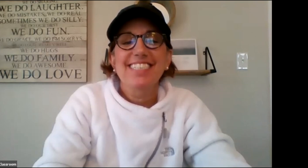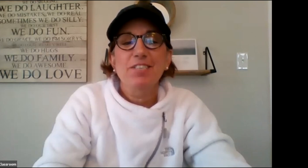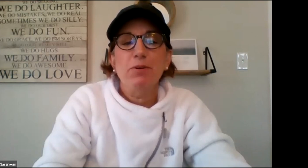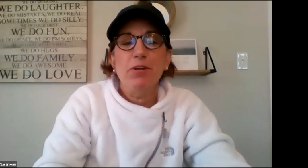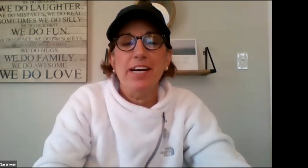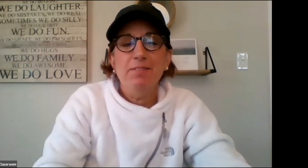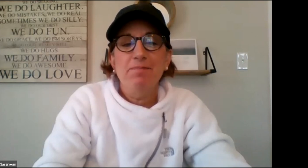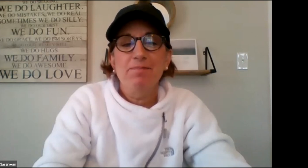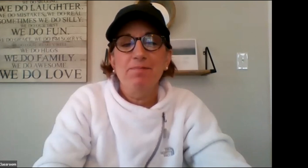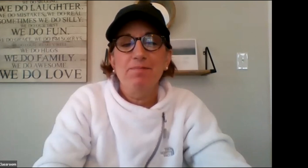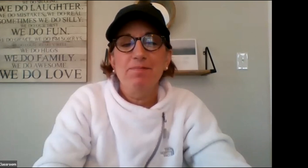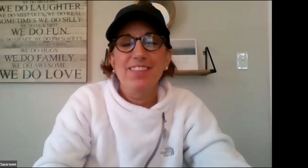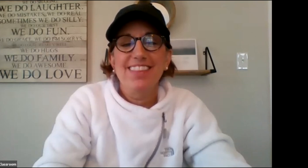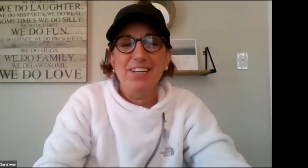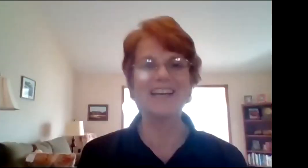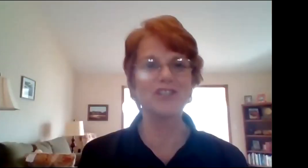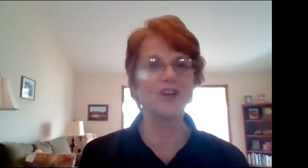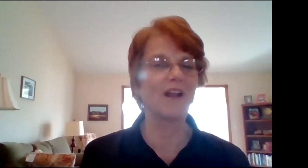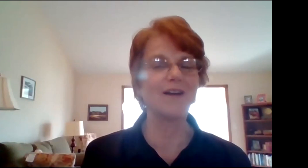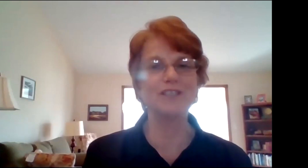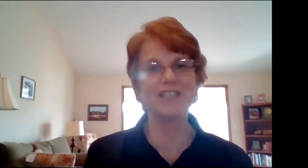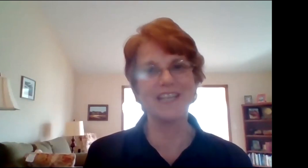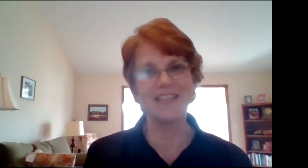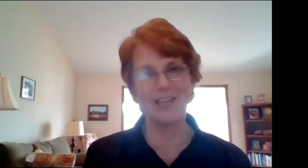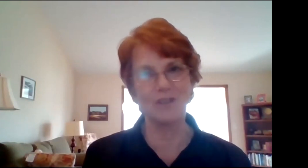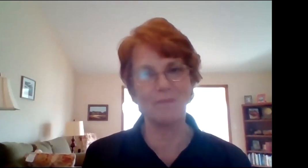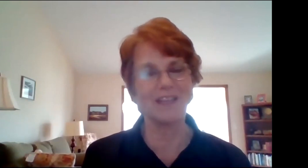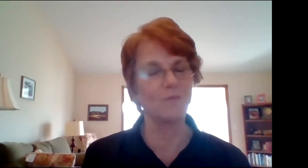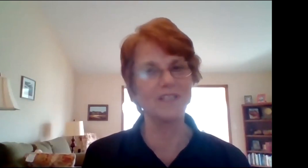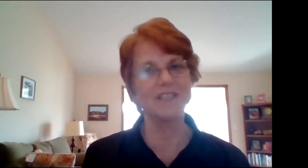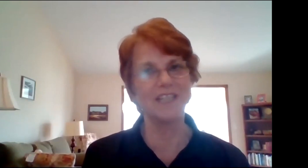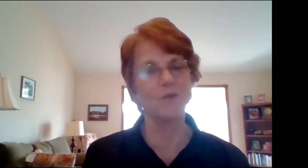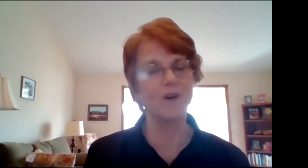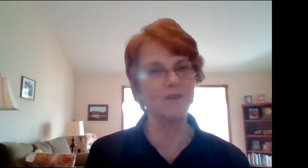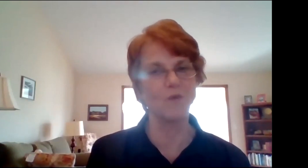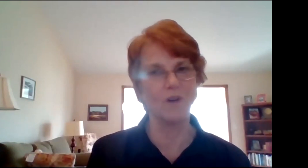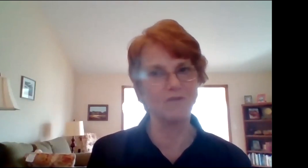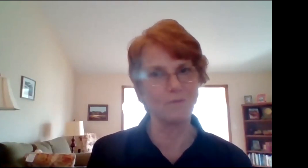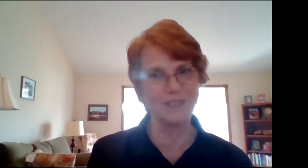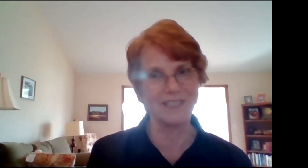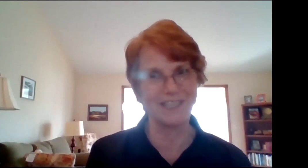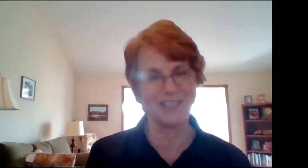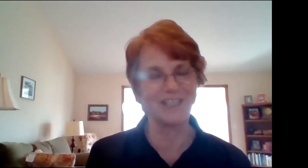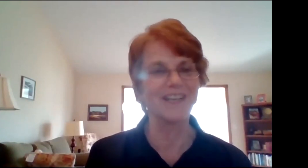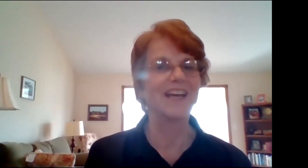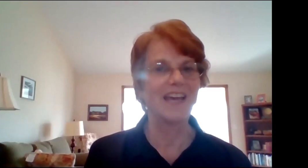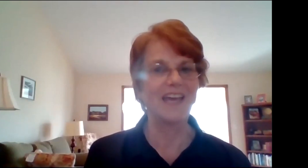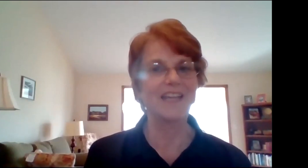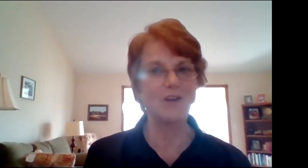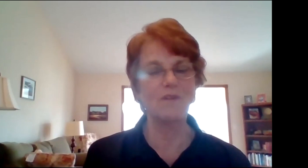You're muted, hon. Okay, yes, sure. Well, I would just say thank you to Beth. It was indeed a wonderful, wonderful presentation. And I think